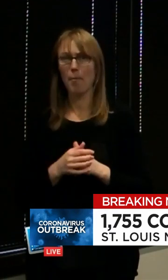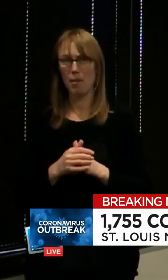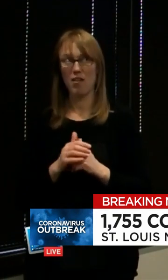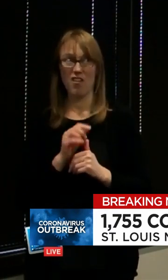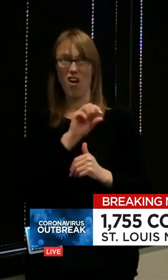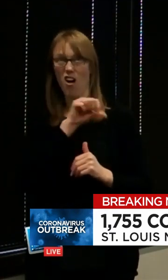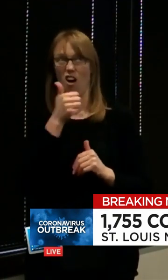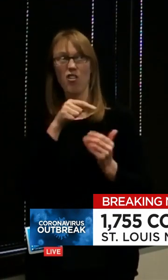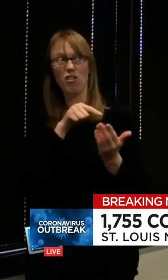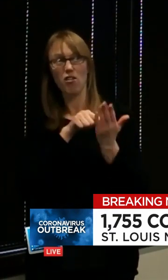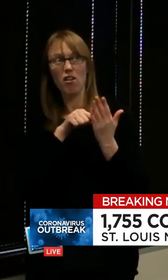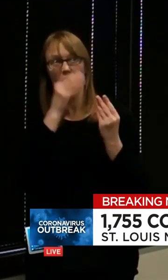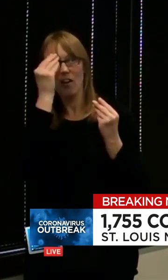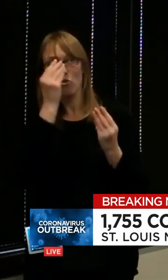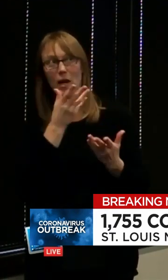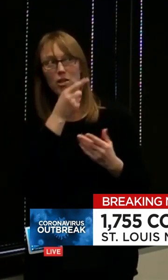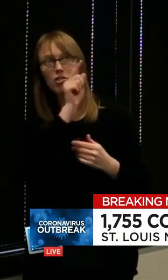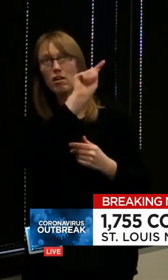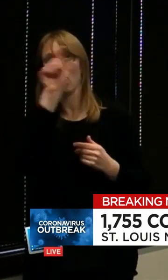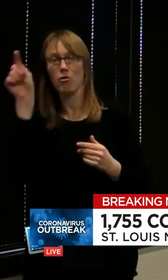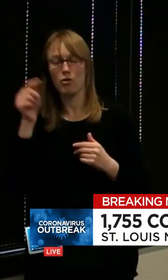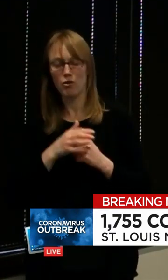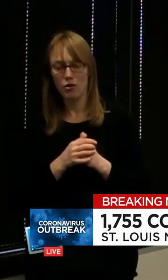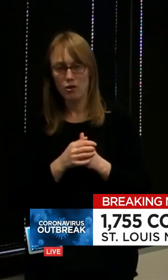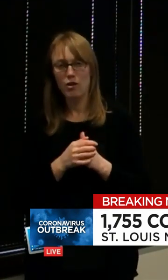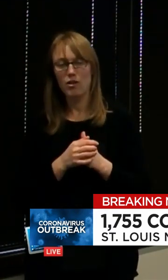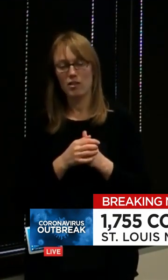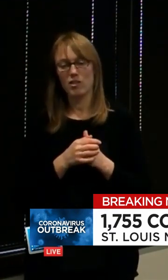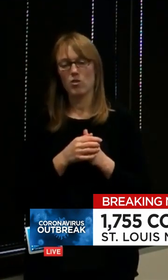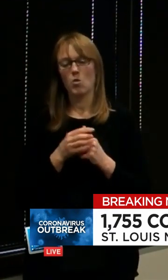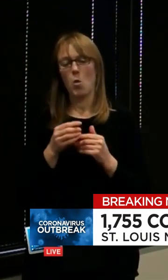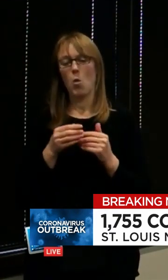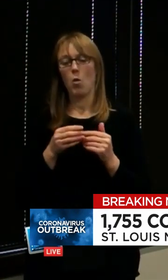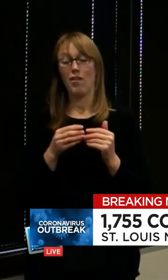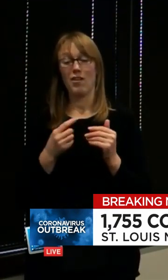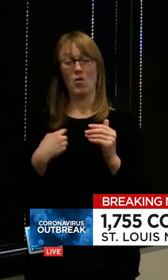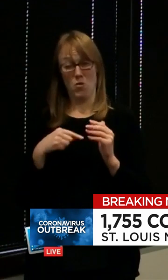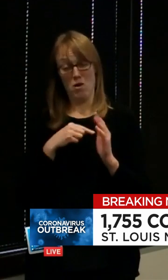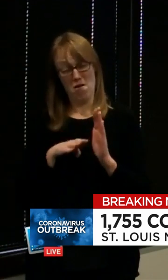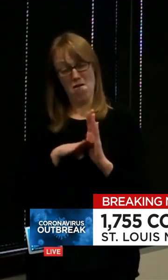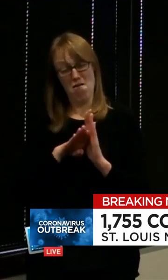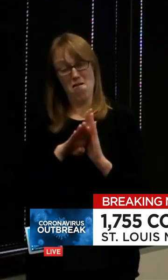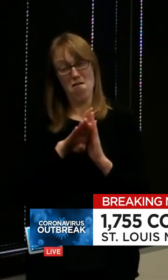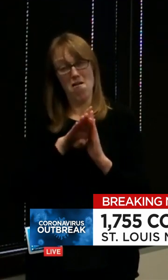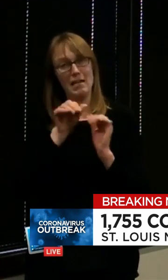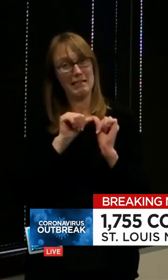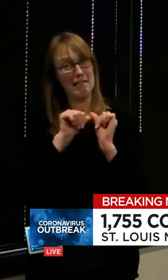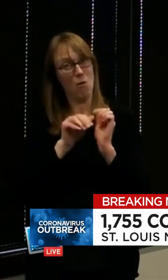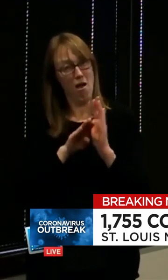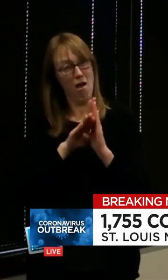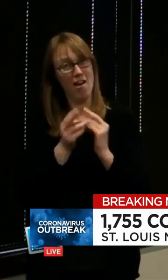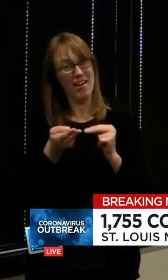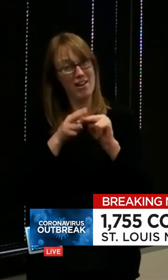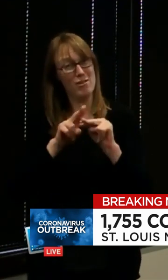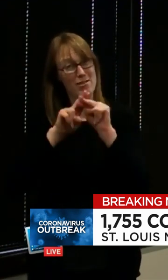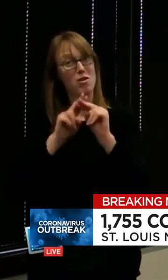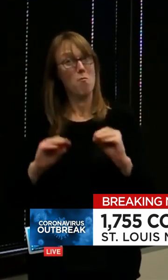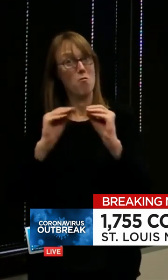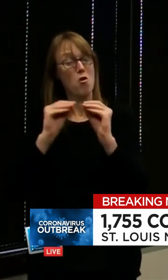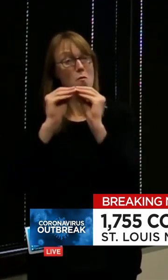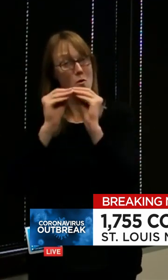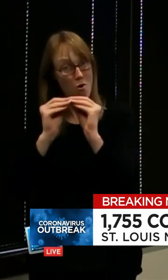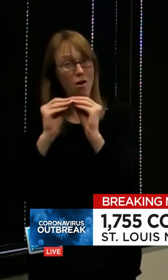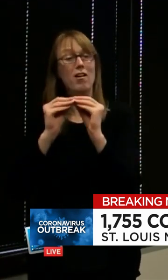through our peak within the next 2 to 3 weeks. But again, how we get through